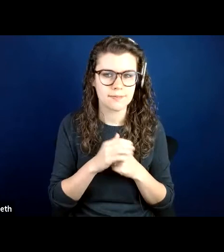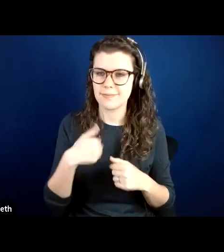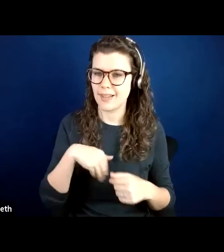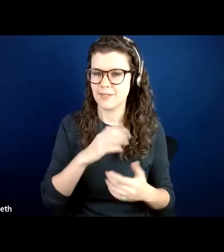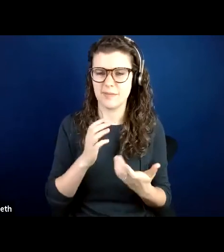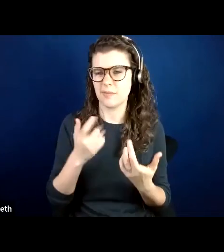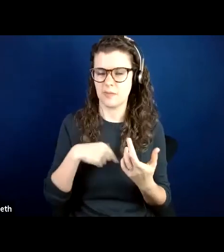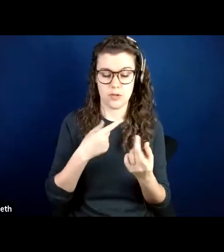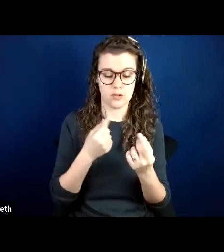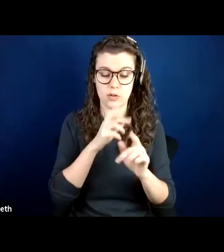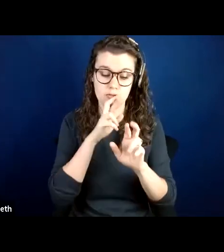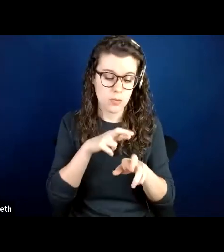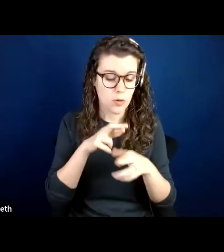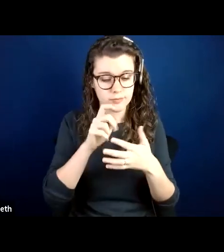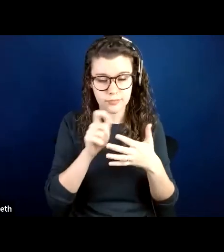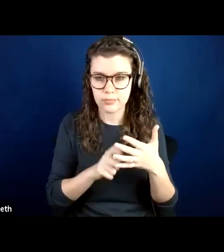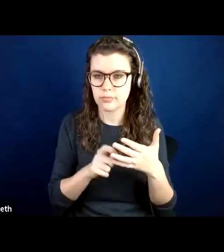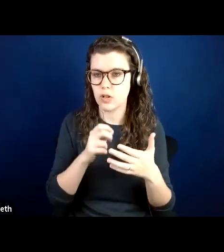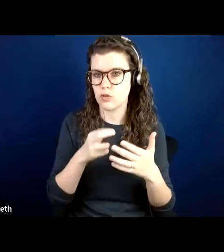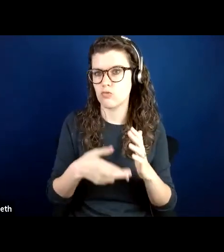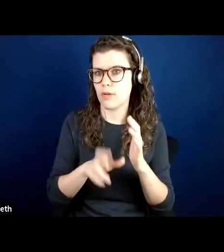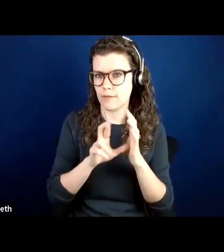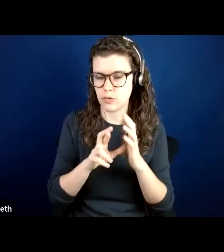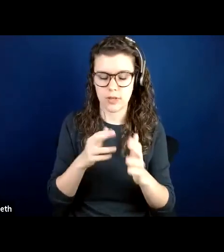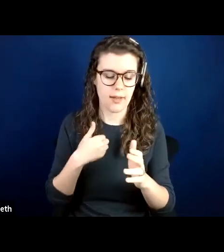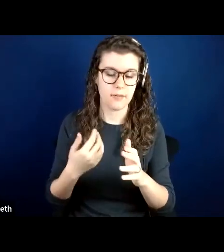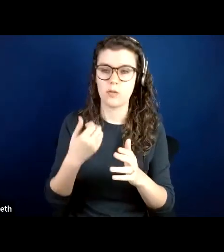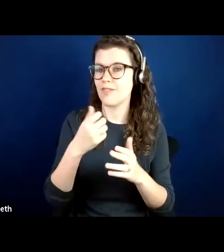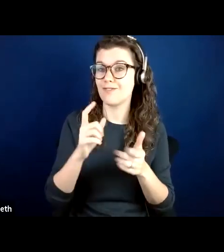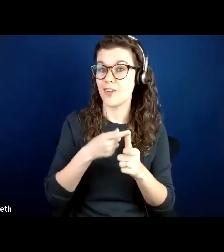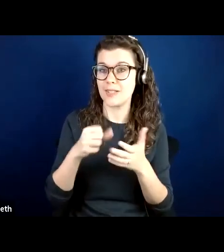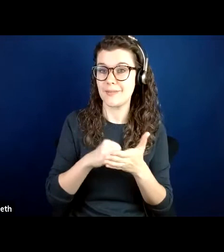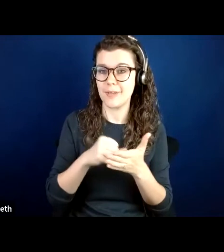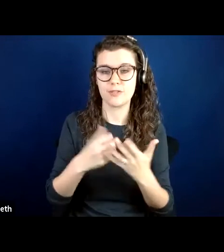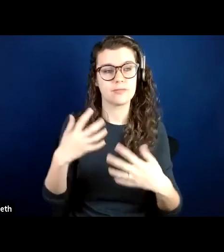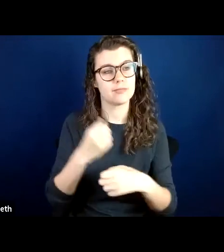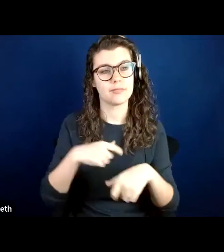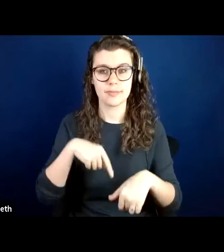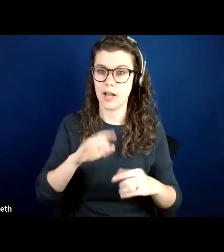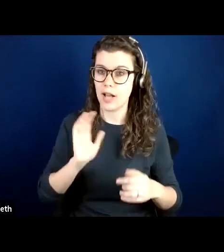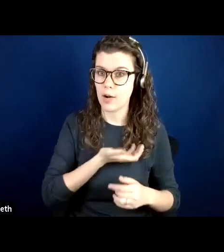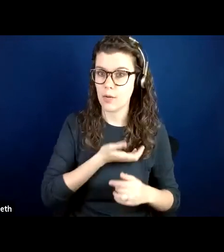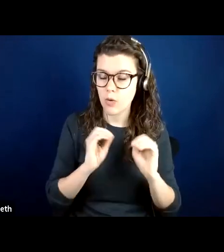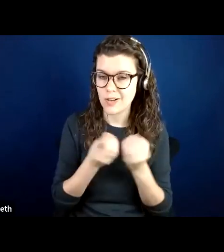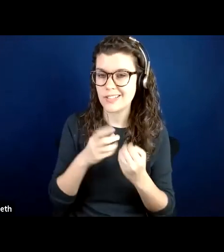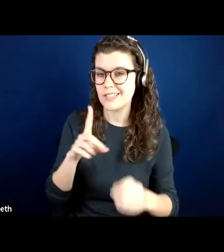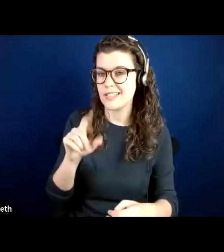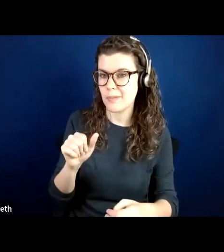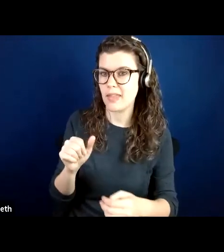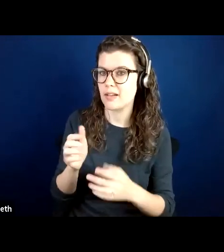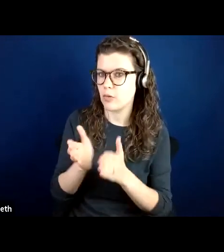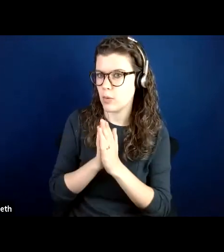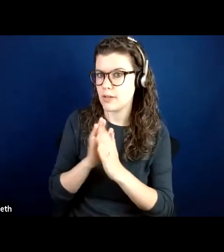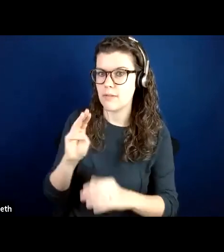say, who Disability Network West Michigan is, what our mission is, and also, lets people know that we're